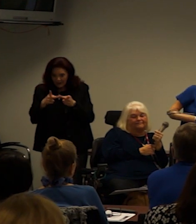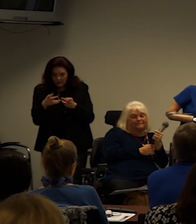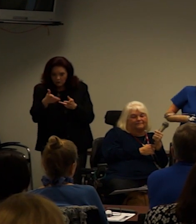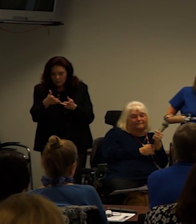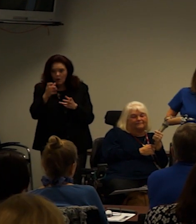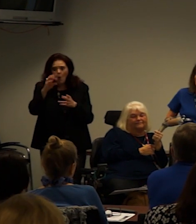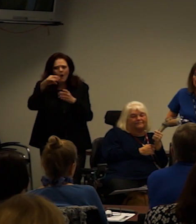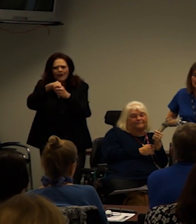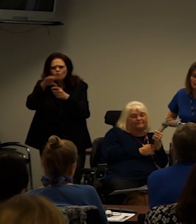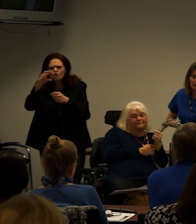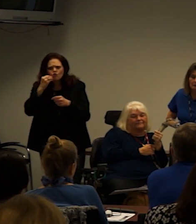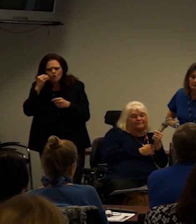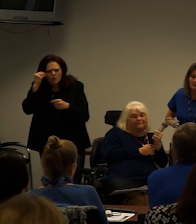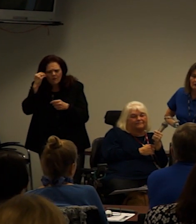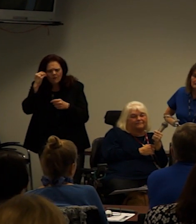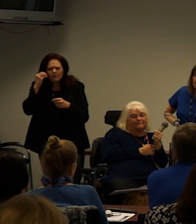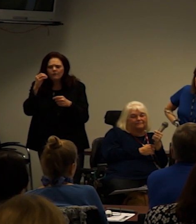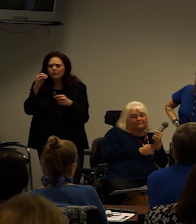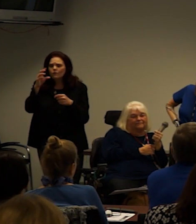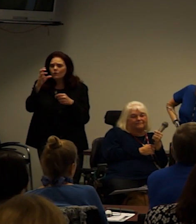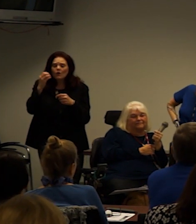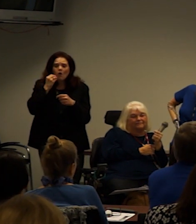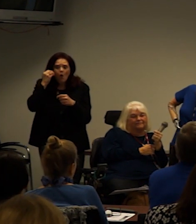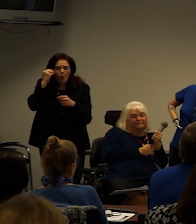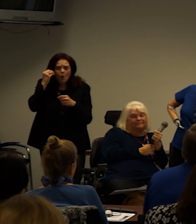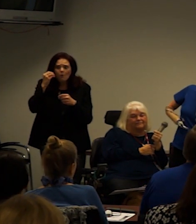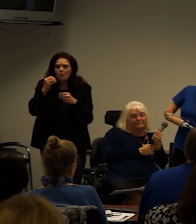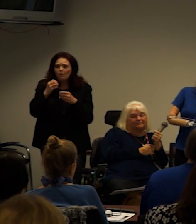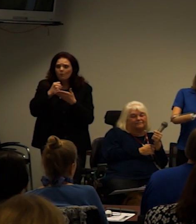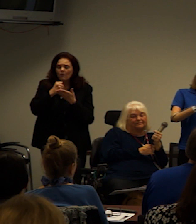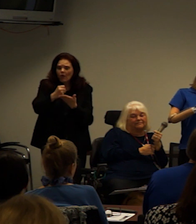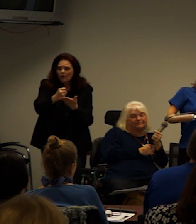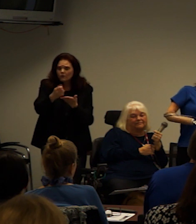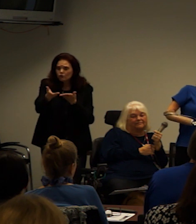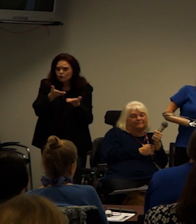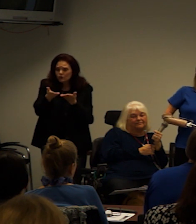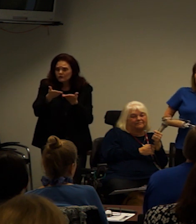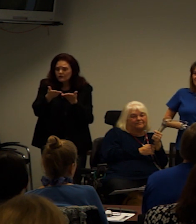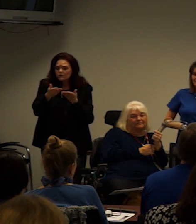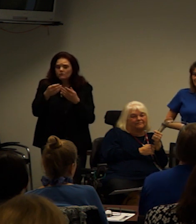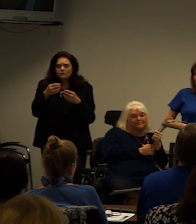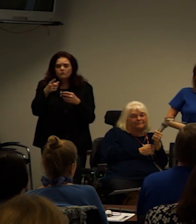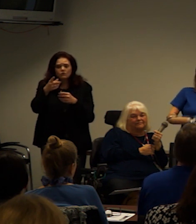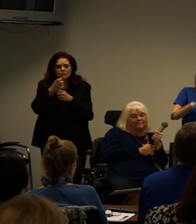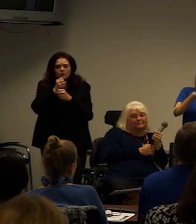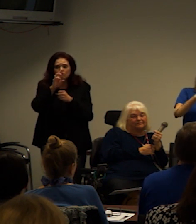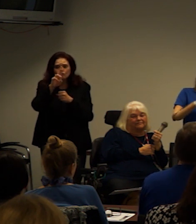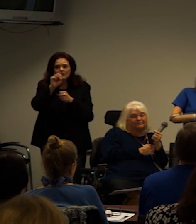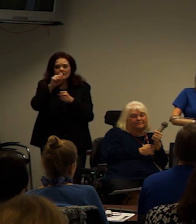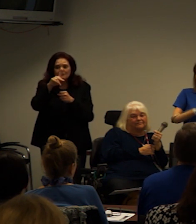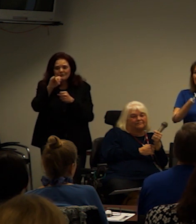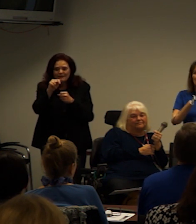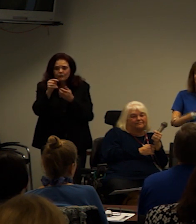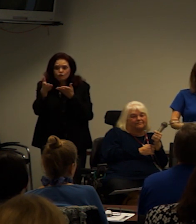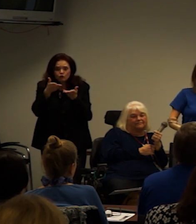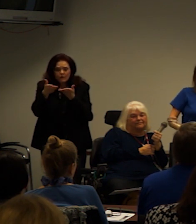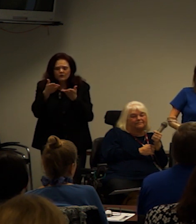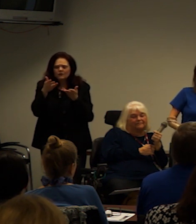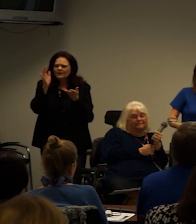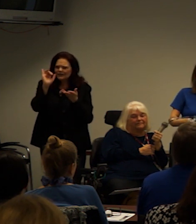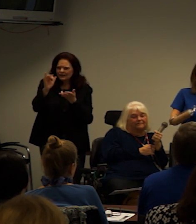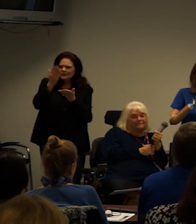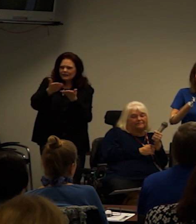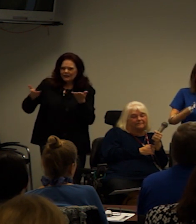your home? Are you getting home attendant care services? Or are you getting respite services? These are things that